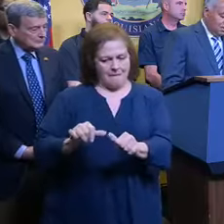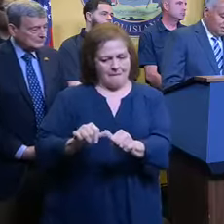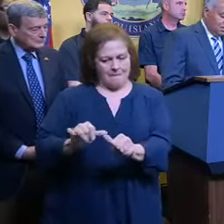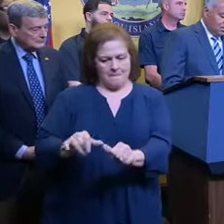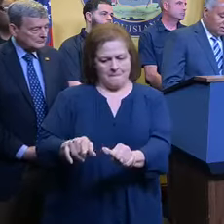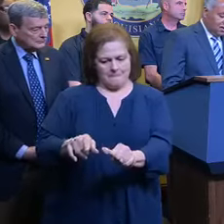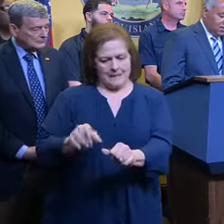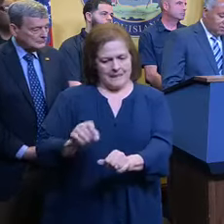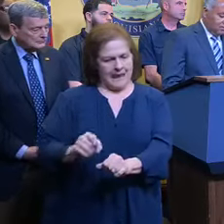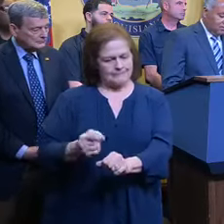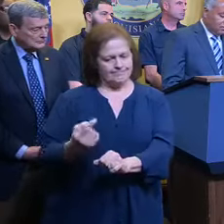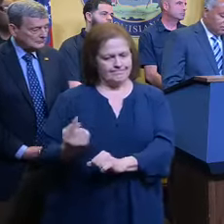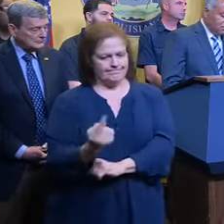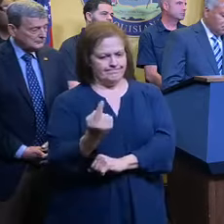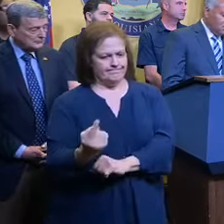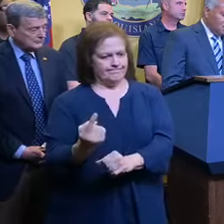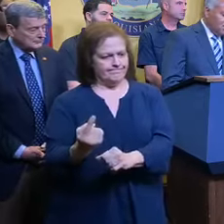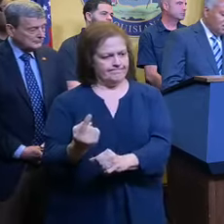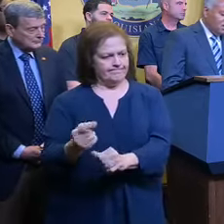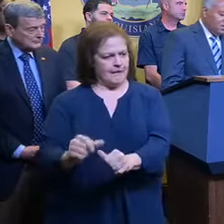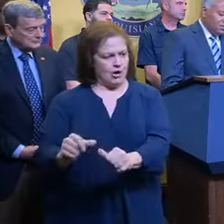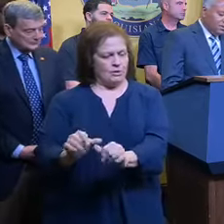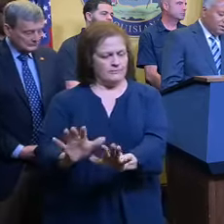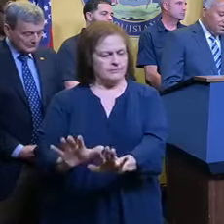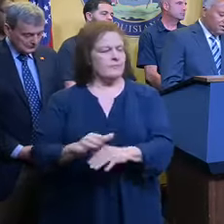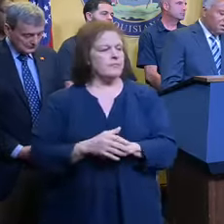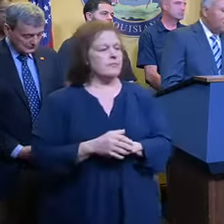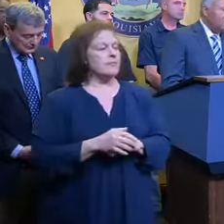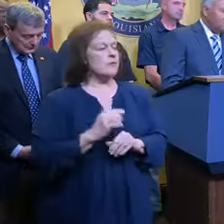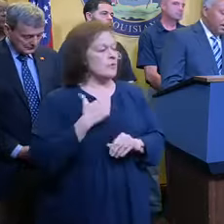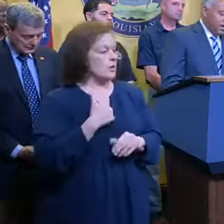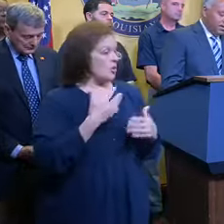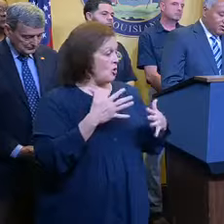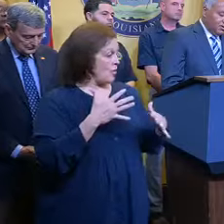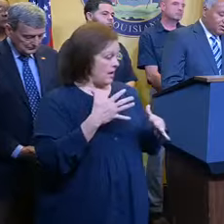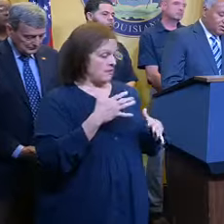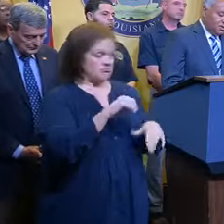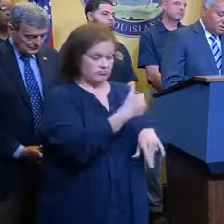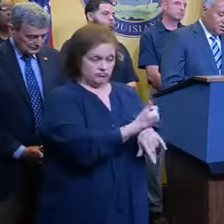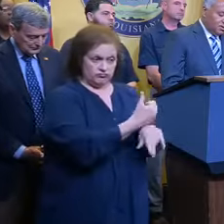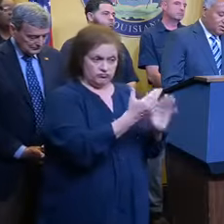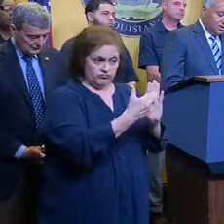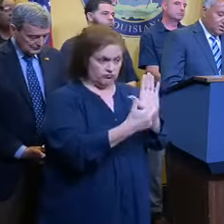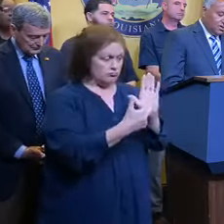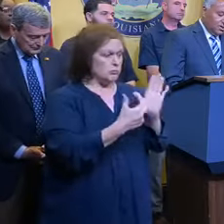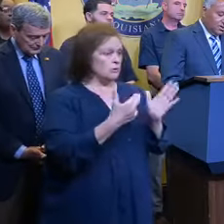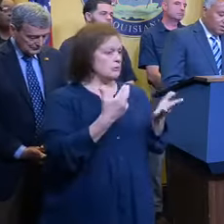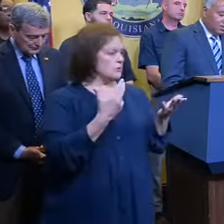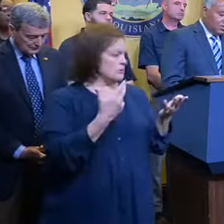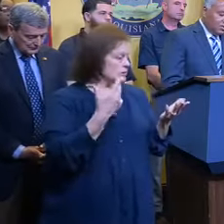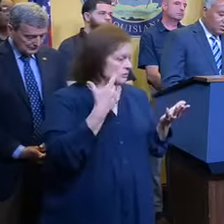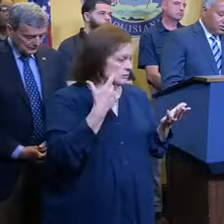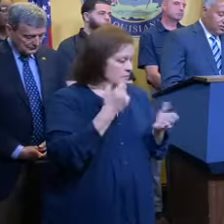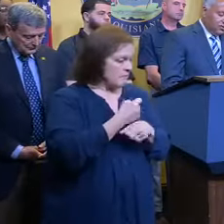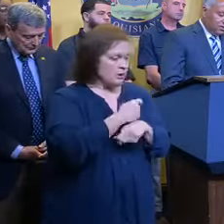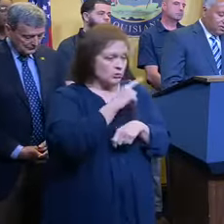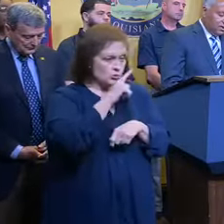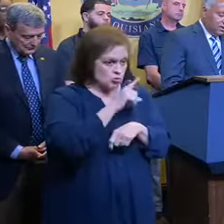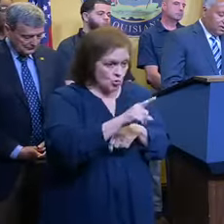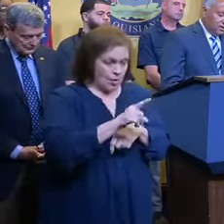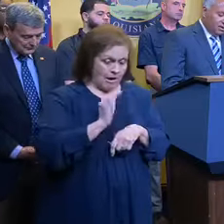be segregated. A system is in place for tracking illness trends to ensure that